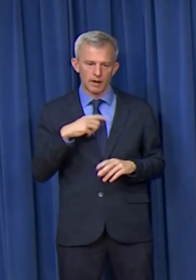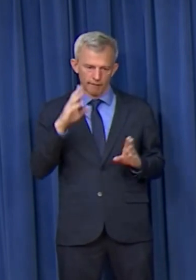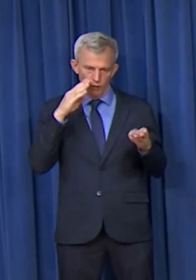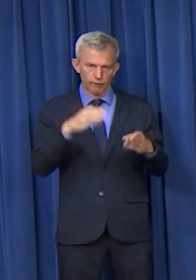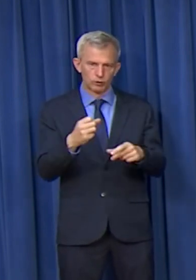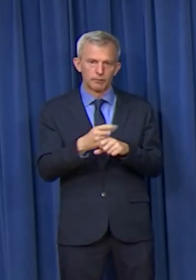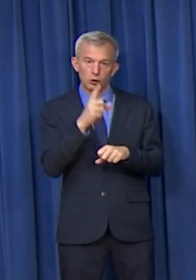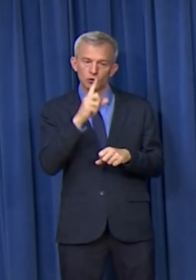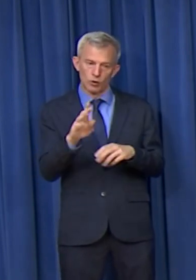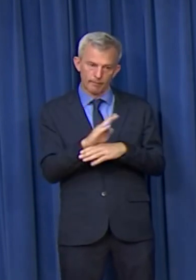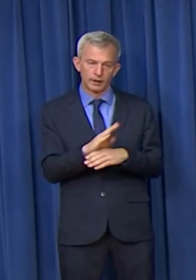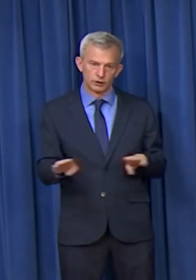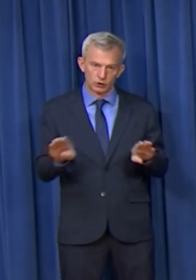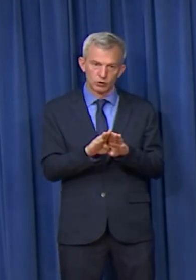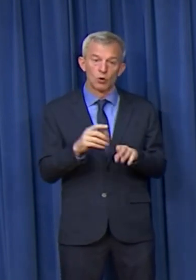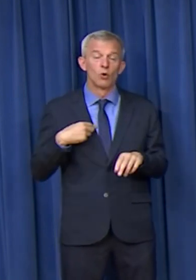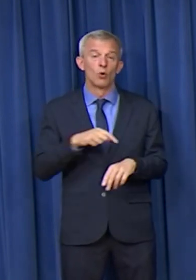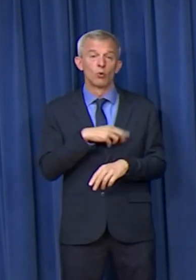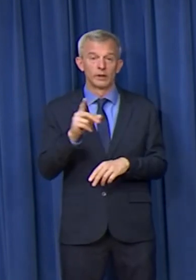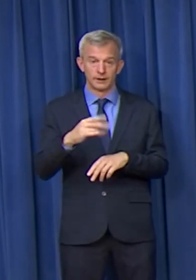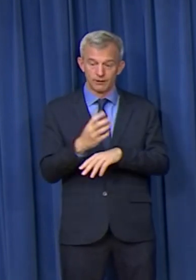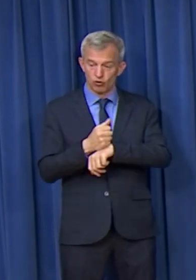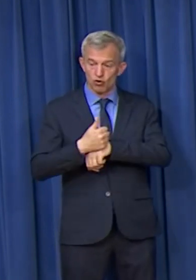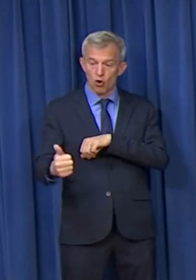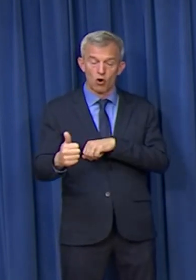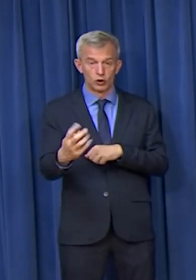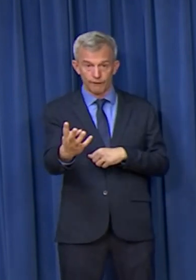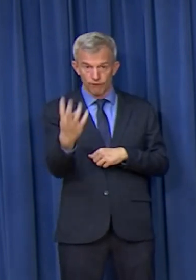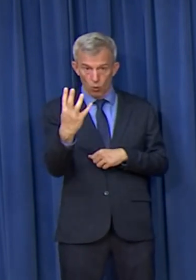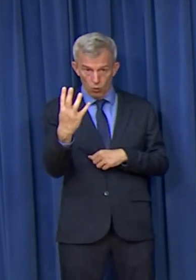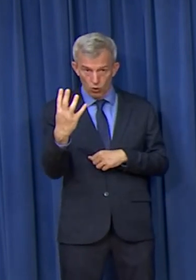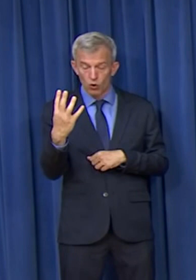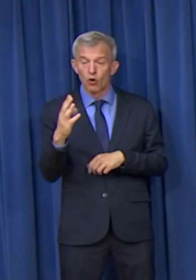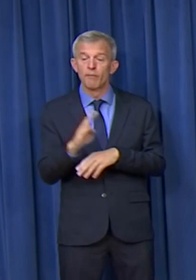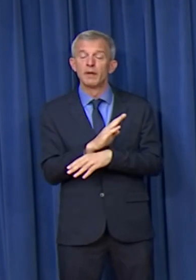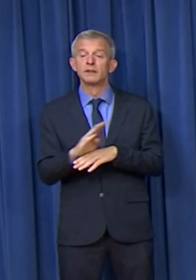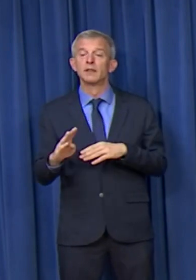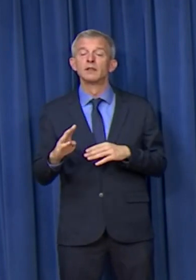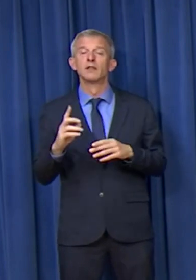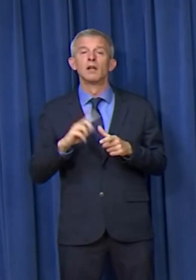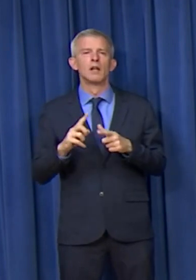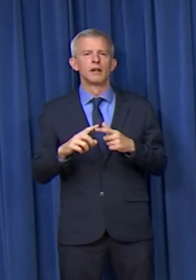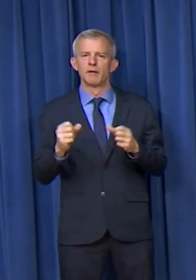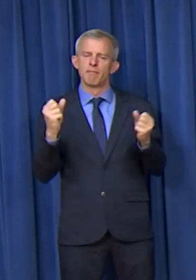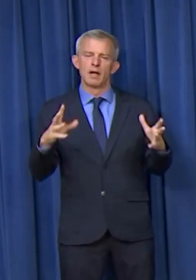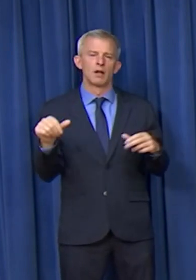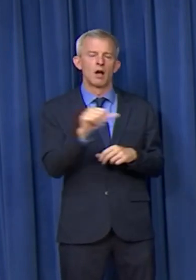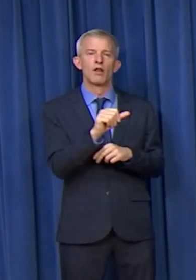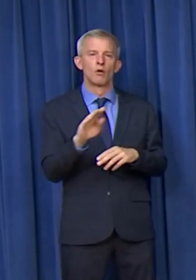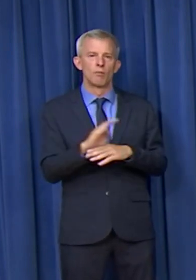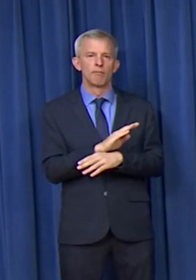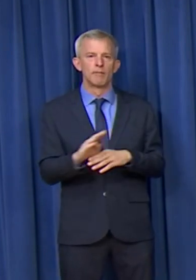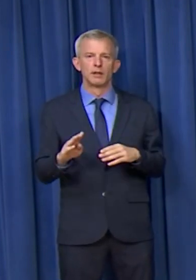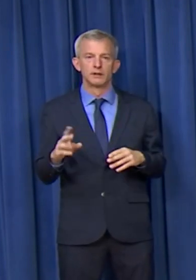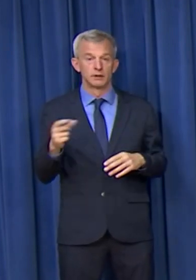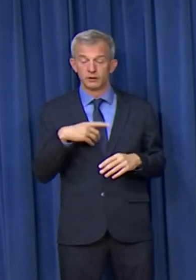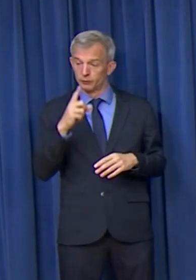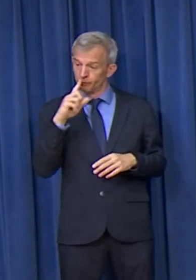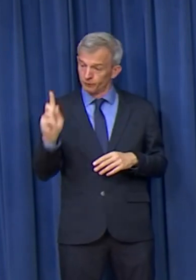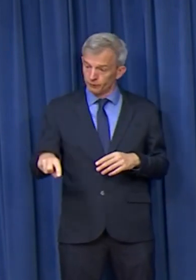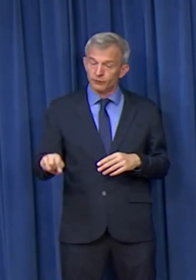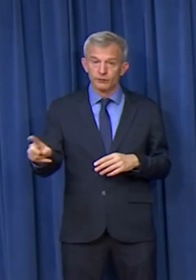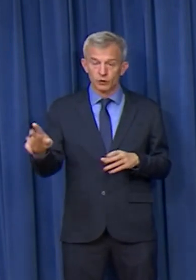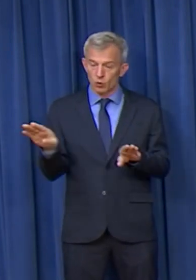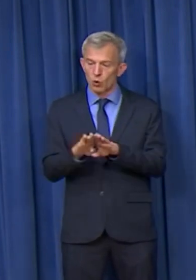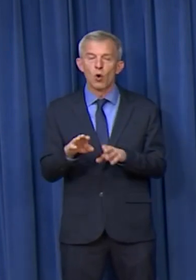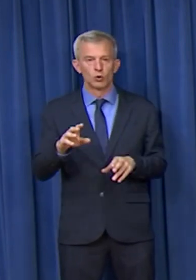regarding those businesses. We have, however, attained voluntary compliance from dozens of others with whom we've communicated. Second question